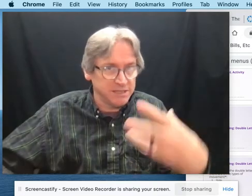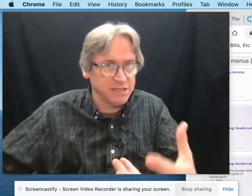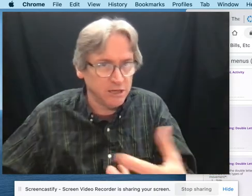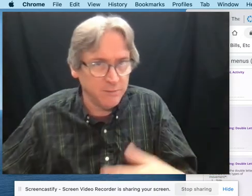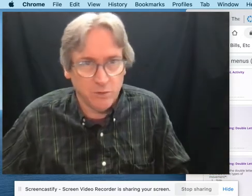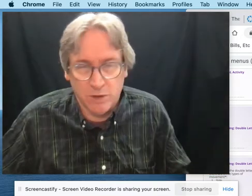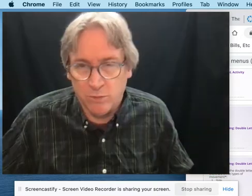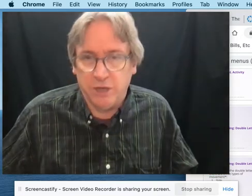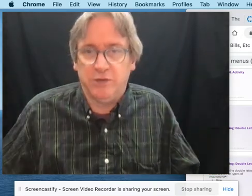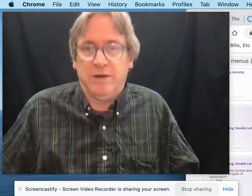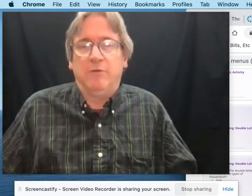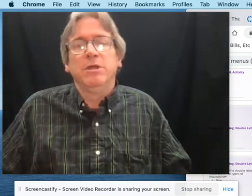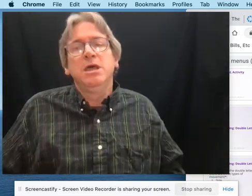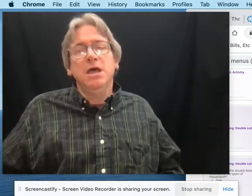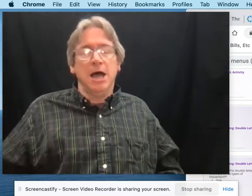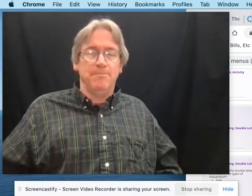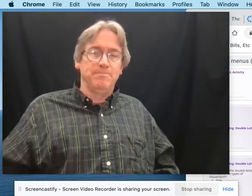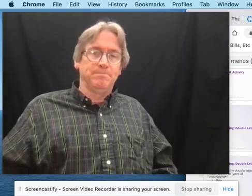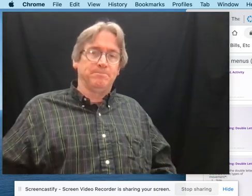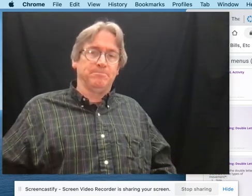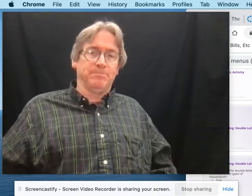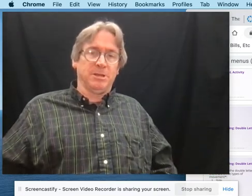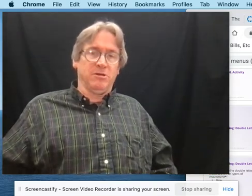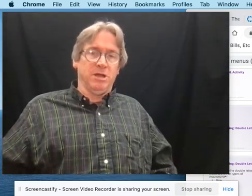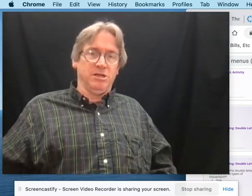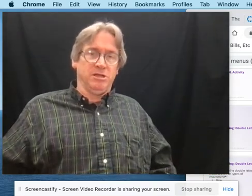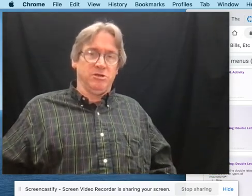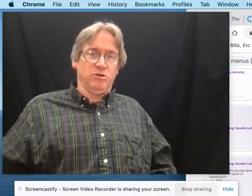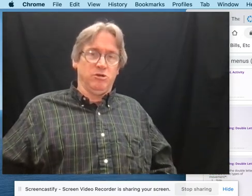for? So this is going to be the one we're going to do now.